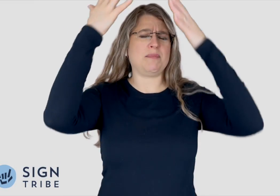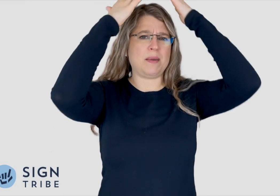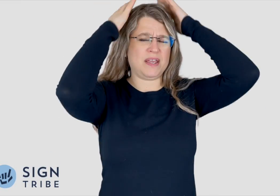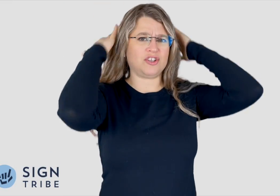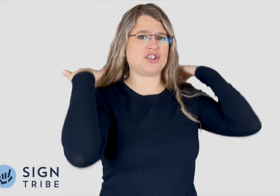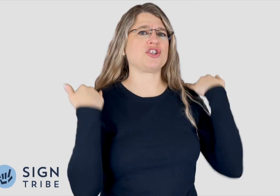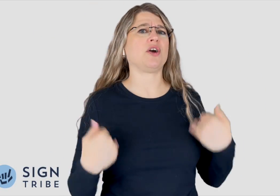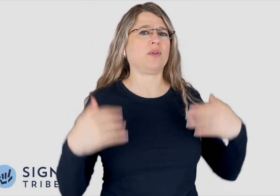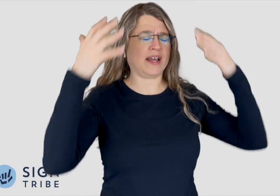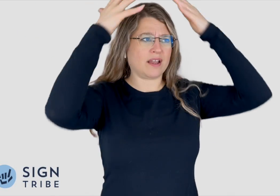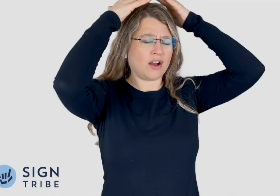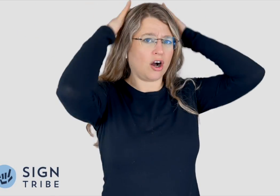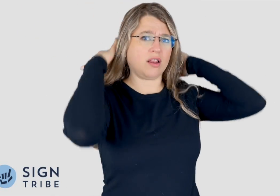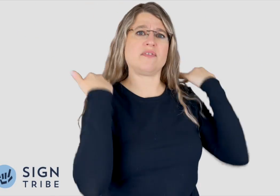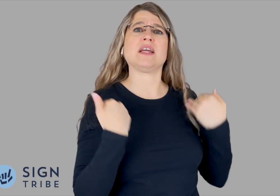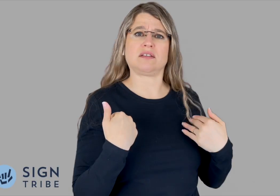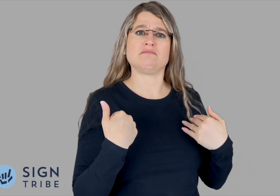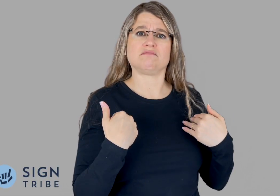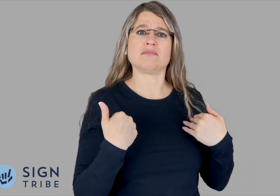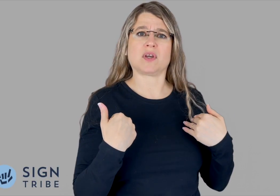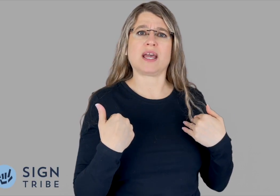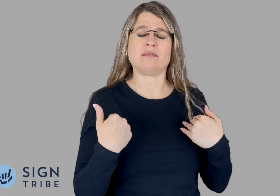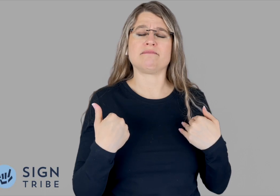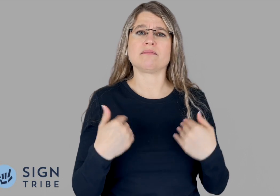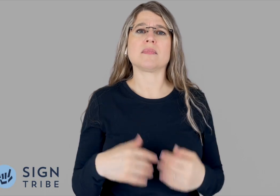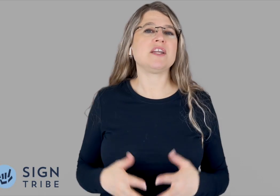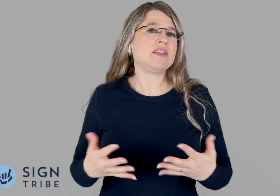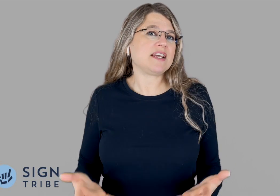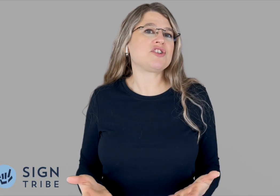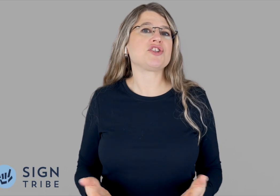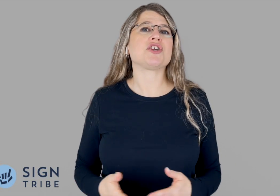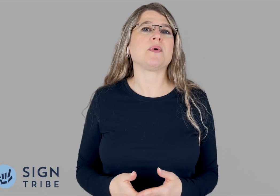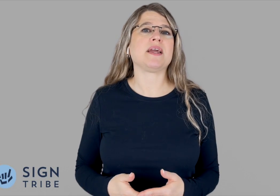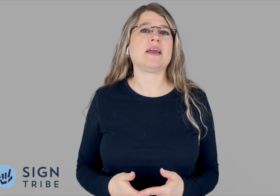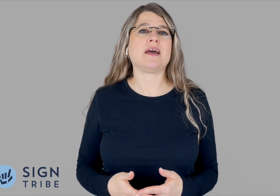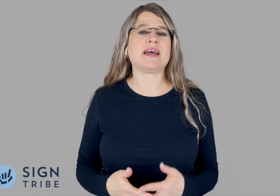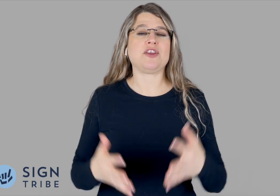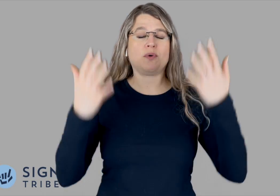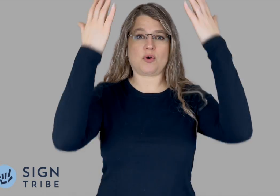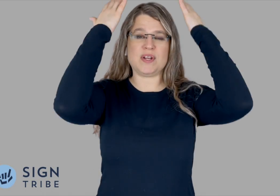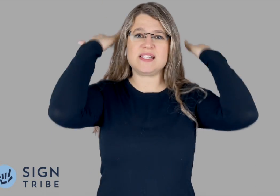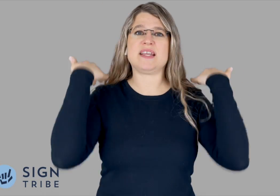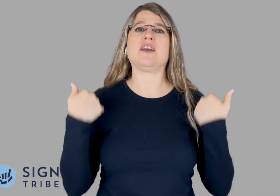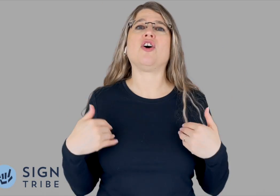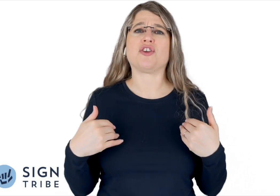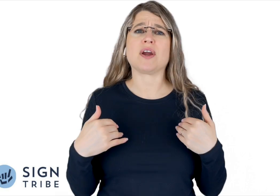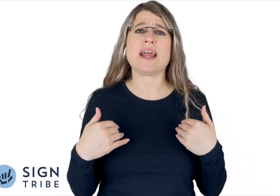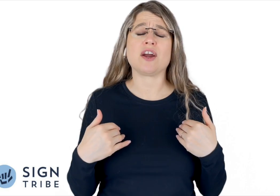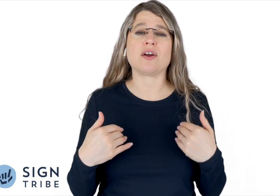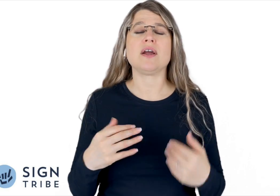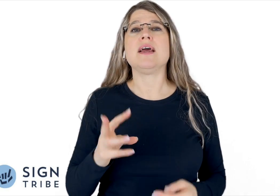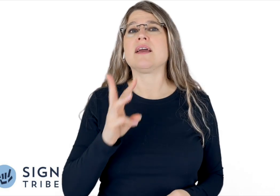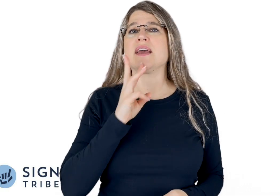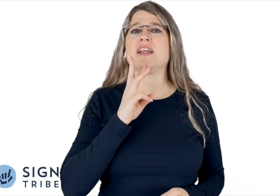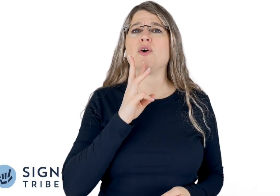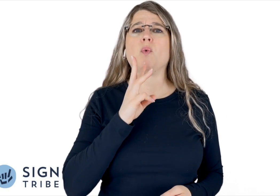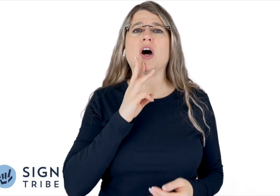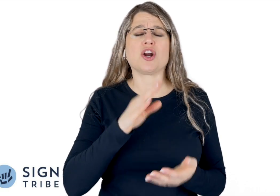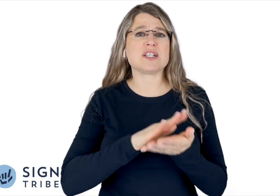maybe just show like all of it, okay? And that's just showing that you are rinsing all your hair, getting the water to